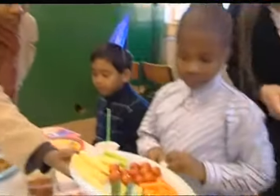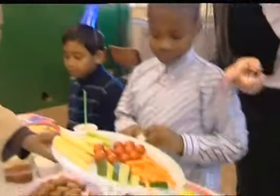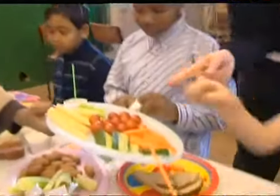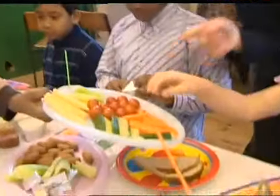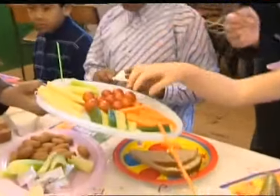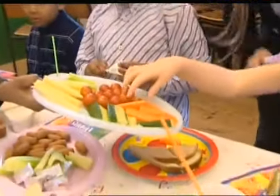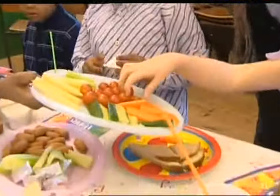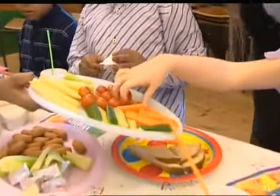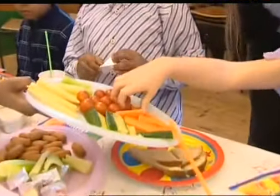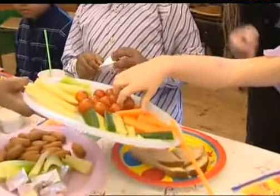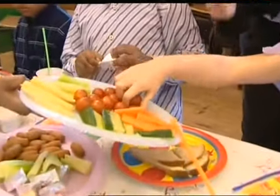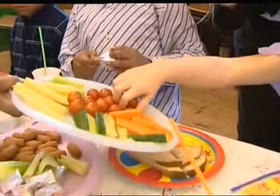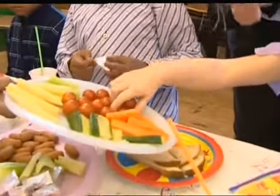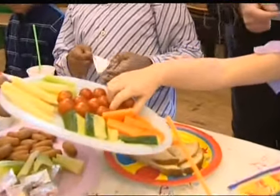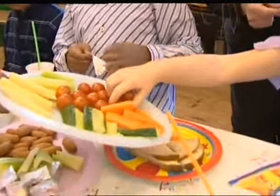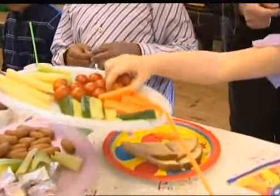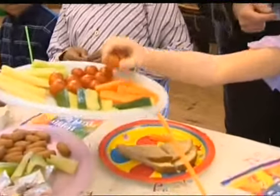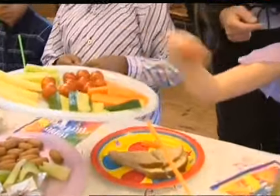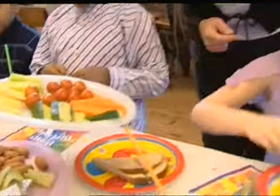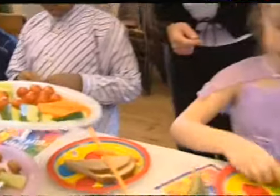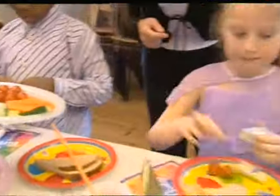How about a tomato or some cucumber?